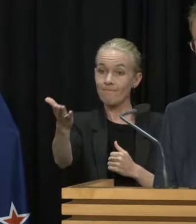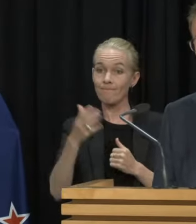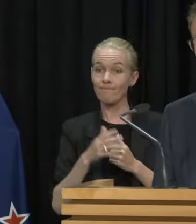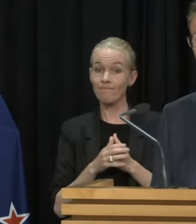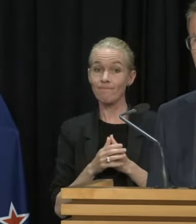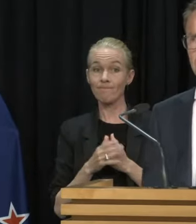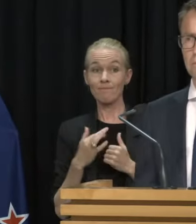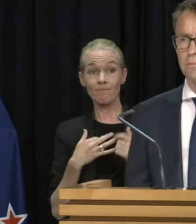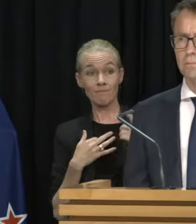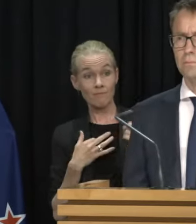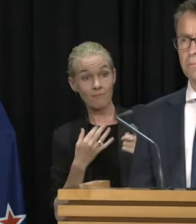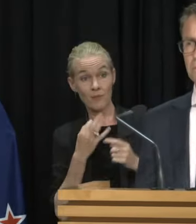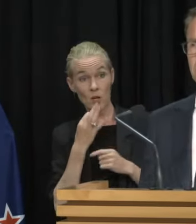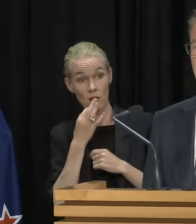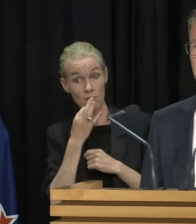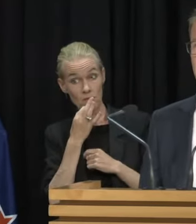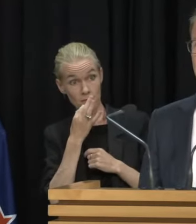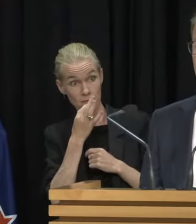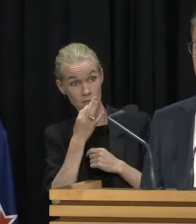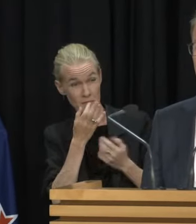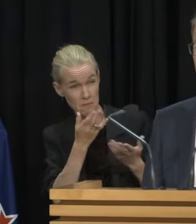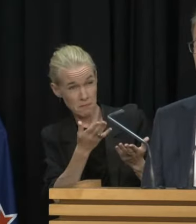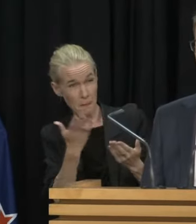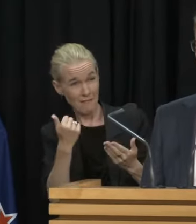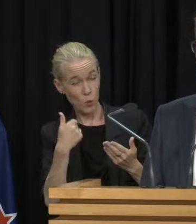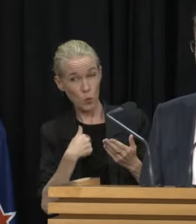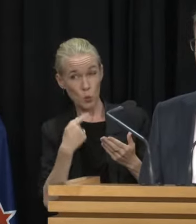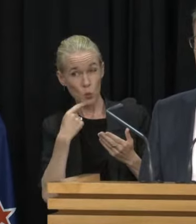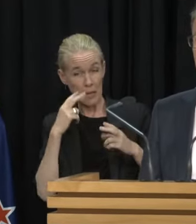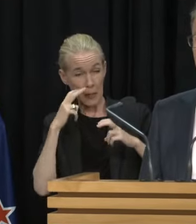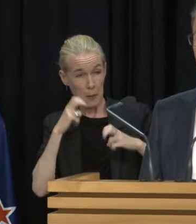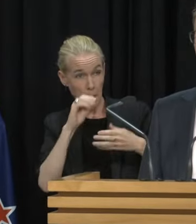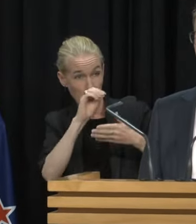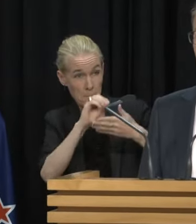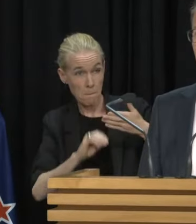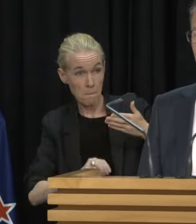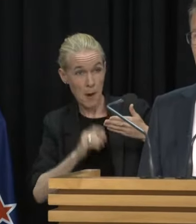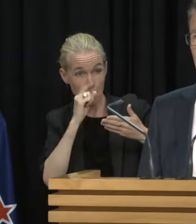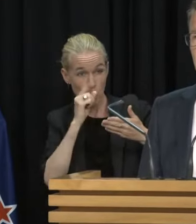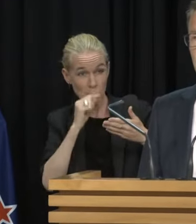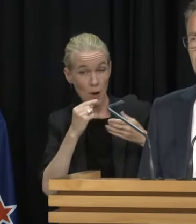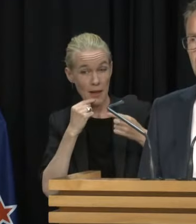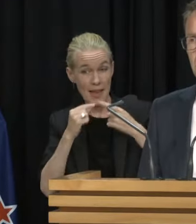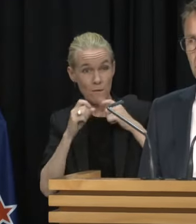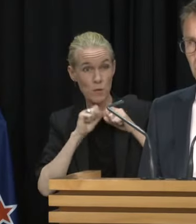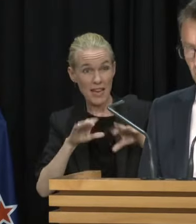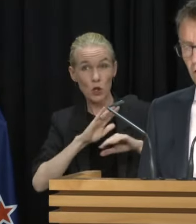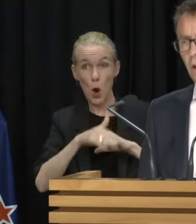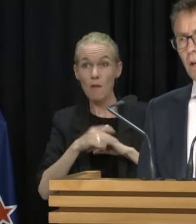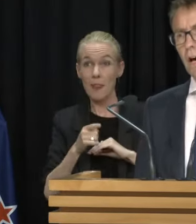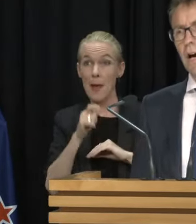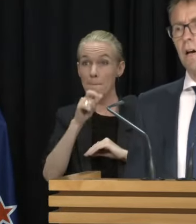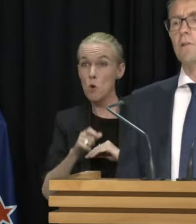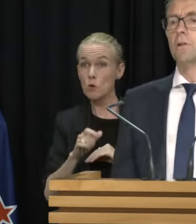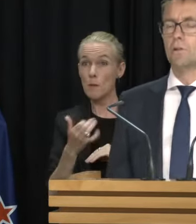locations of interest that you release later on. Why would there be locations of interest if the person was isolating at home?